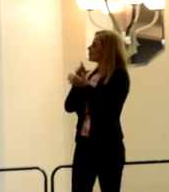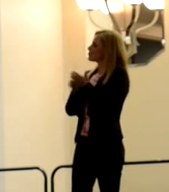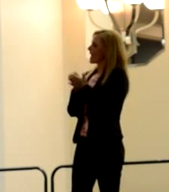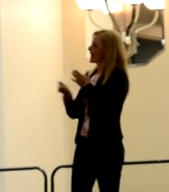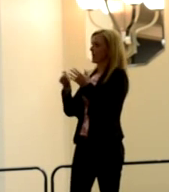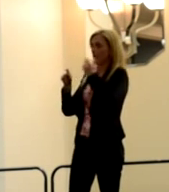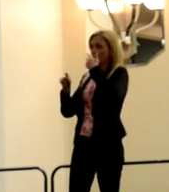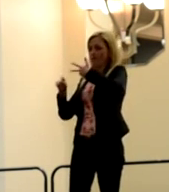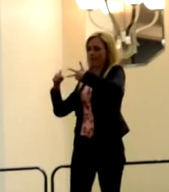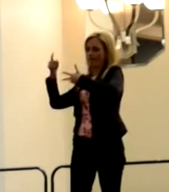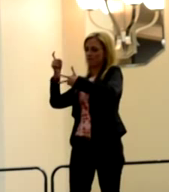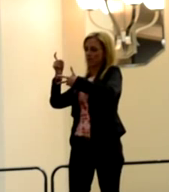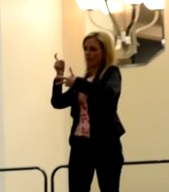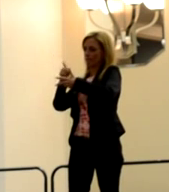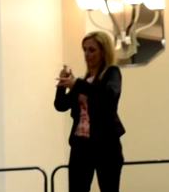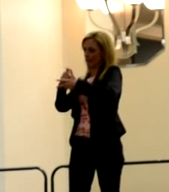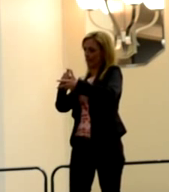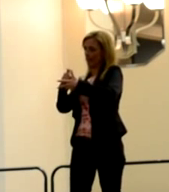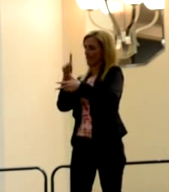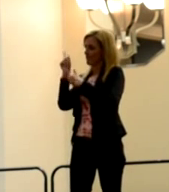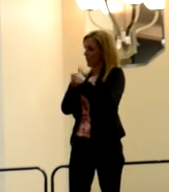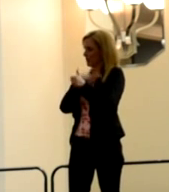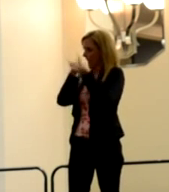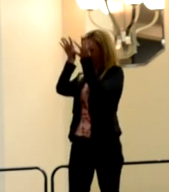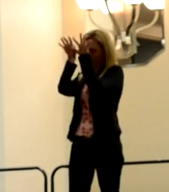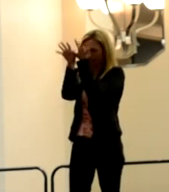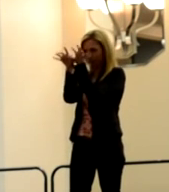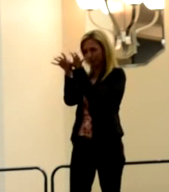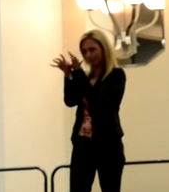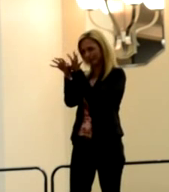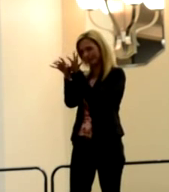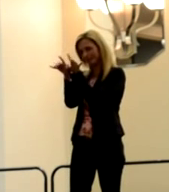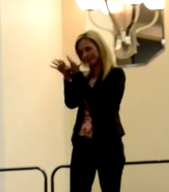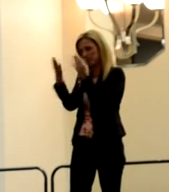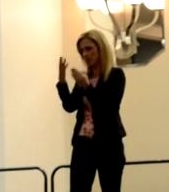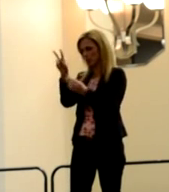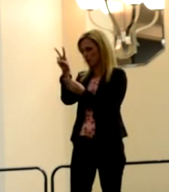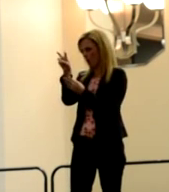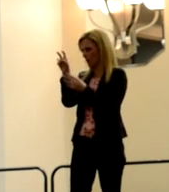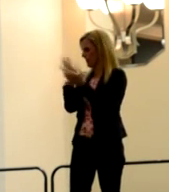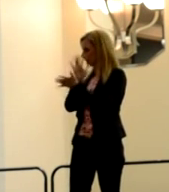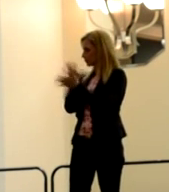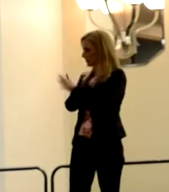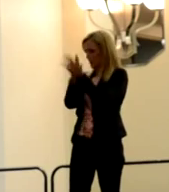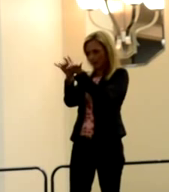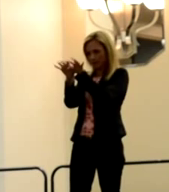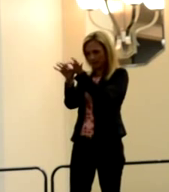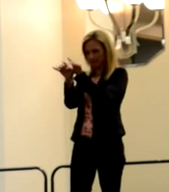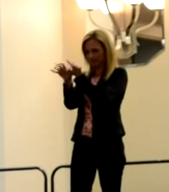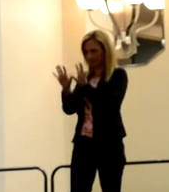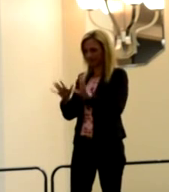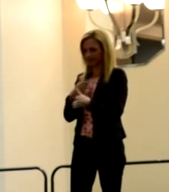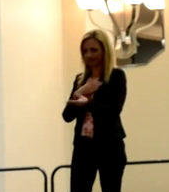series. But it's not easy to write. The first one, I tried writing it myself, like 200